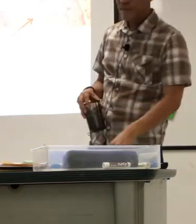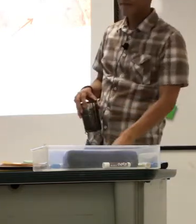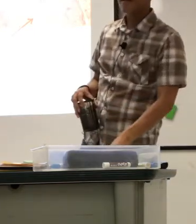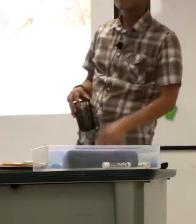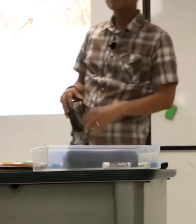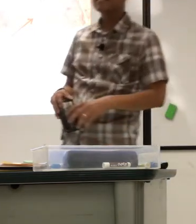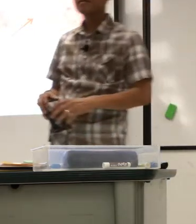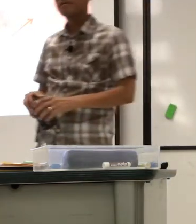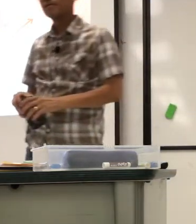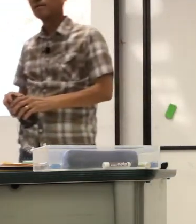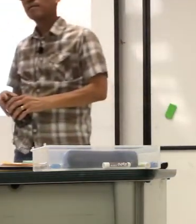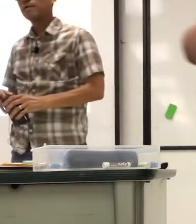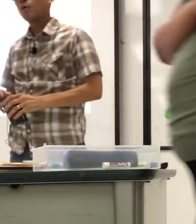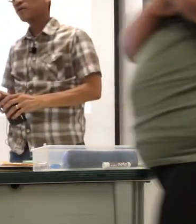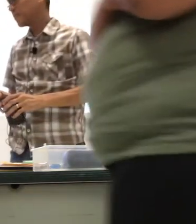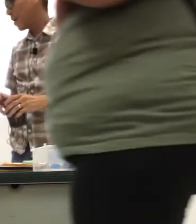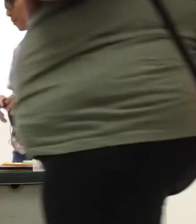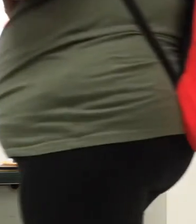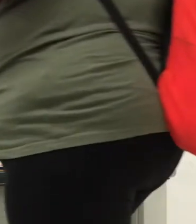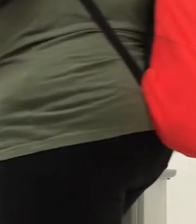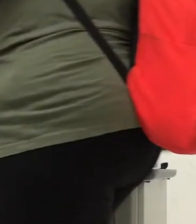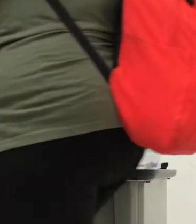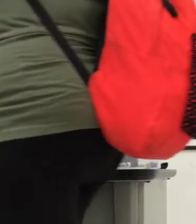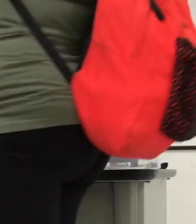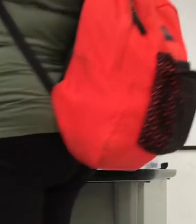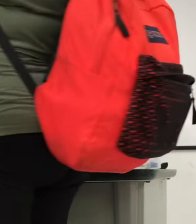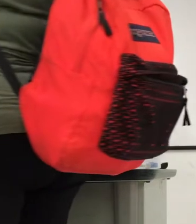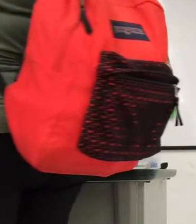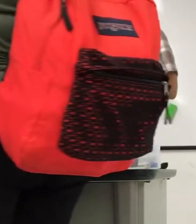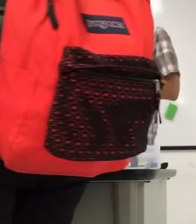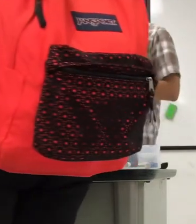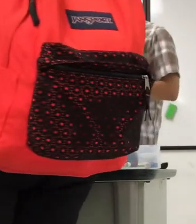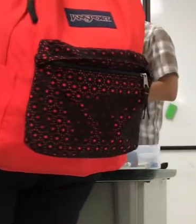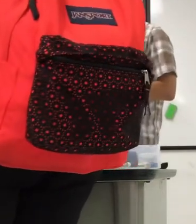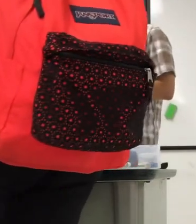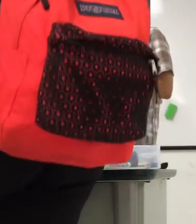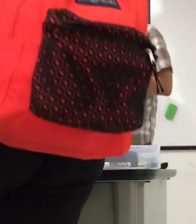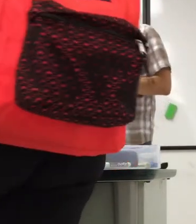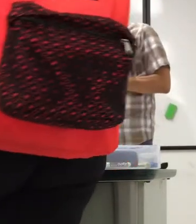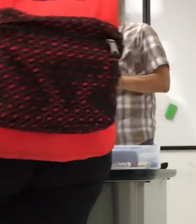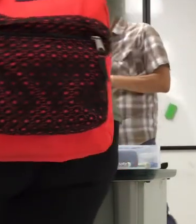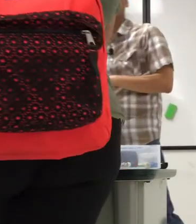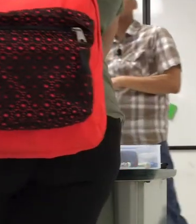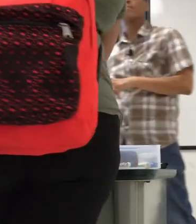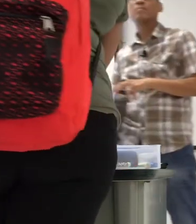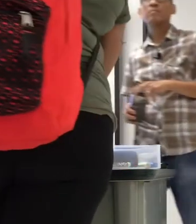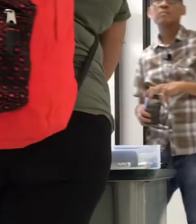Lori Smith does. Who? Lori Smith. She's both A and P in